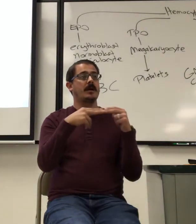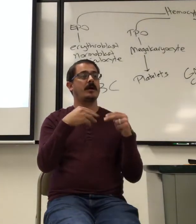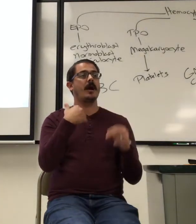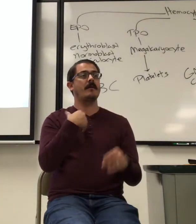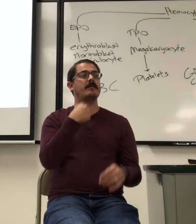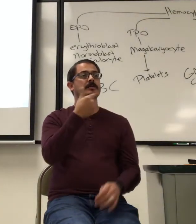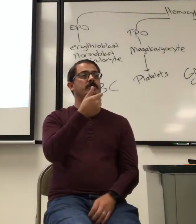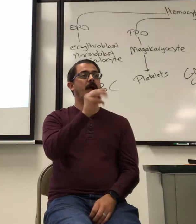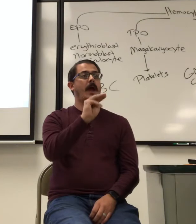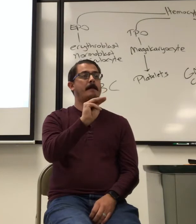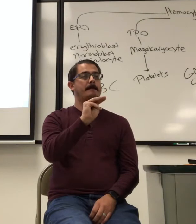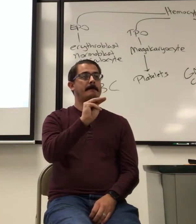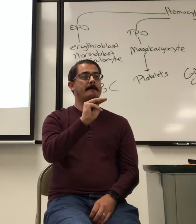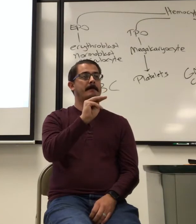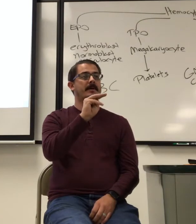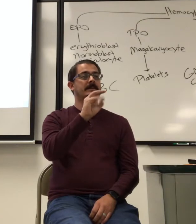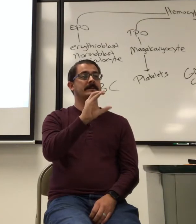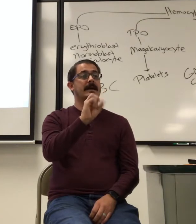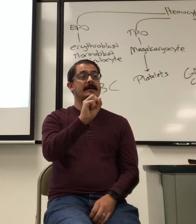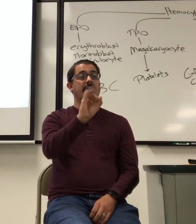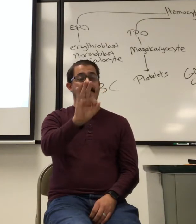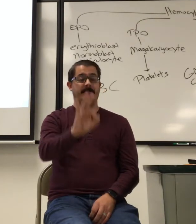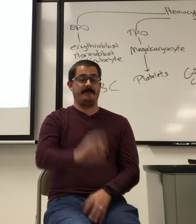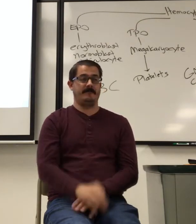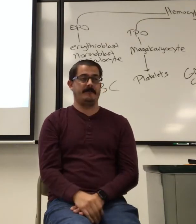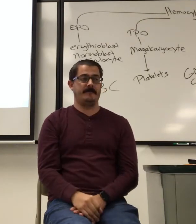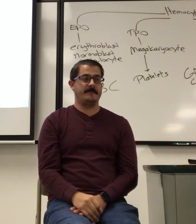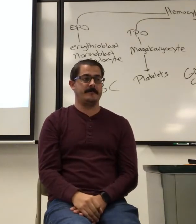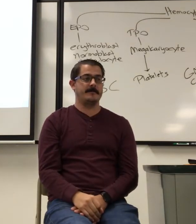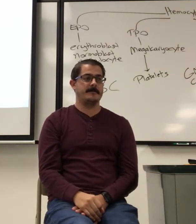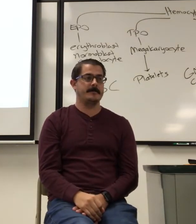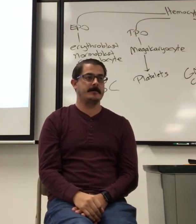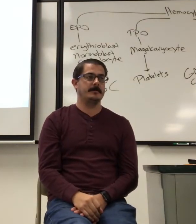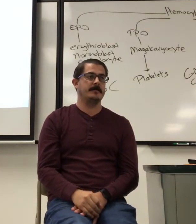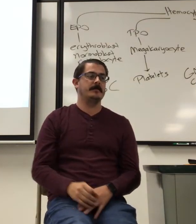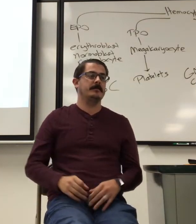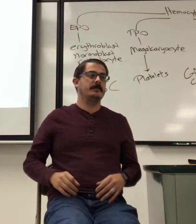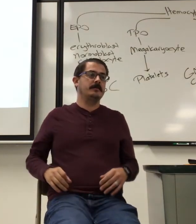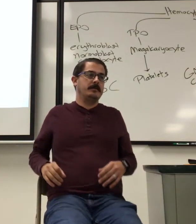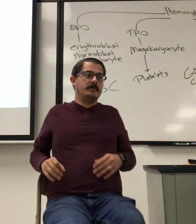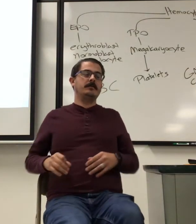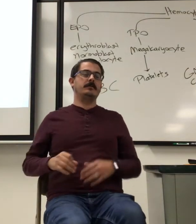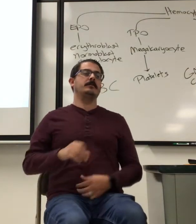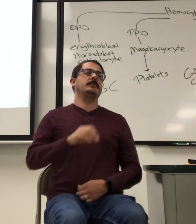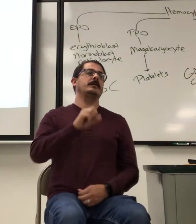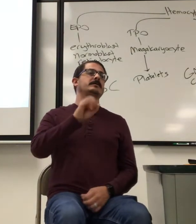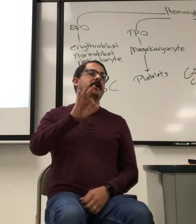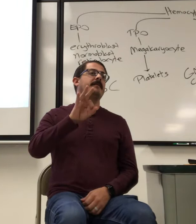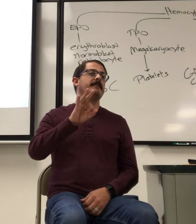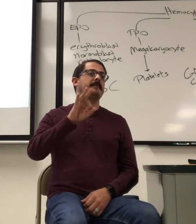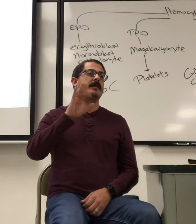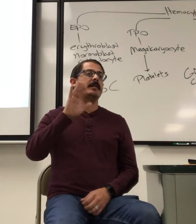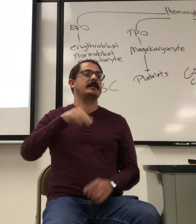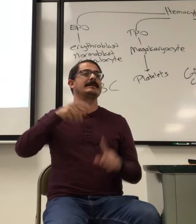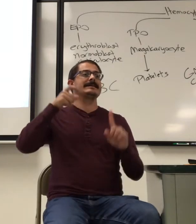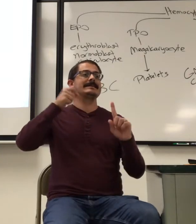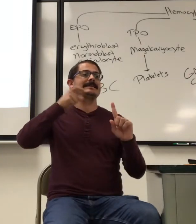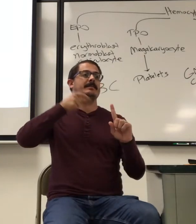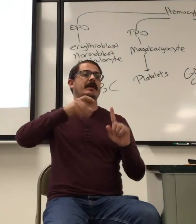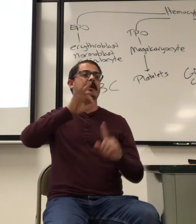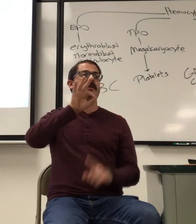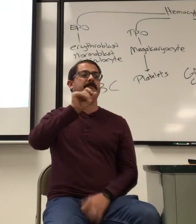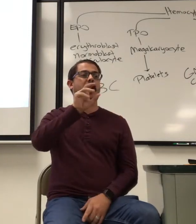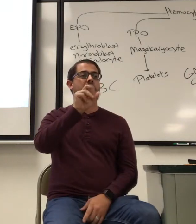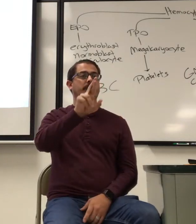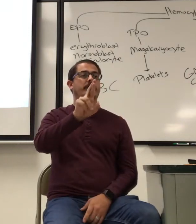GM CSFs, which the SF is a stimulating factor. I'm not going to